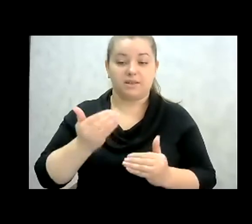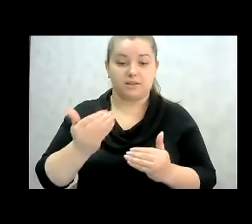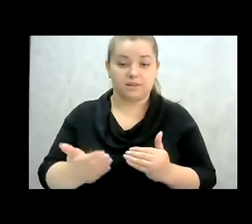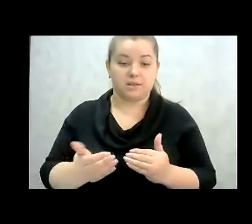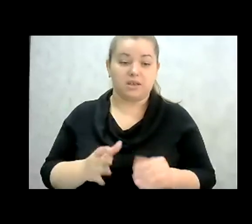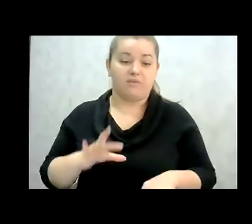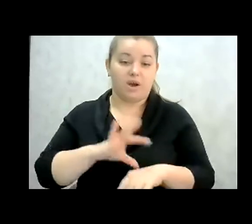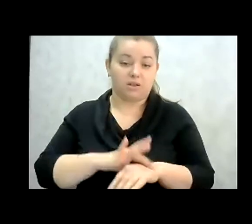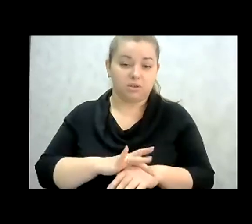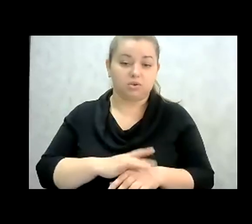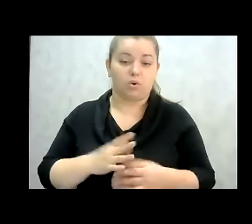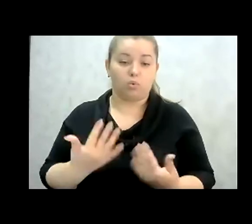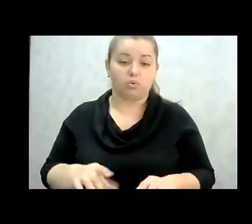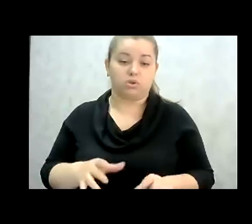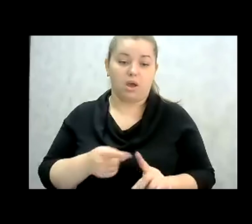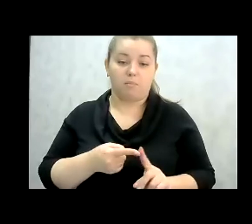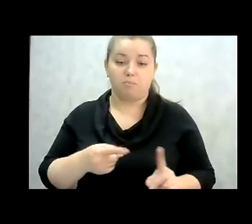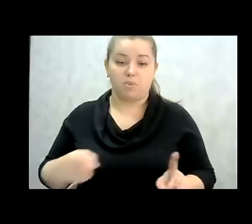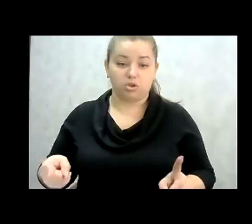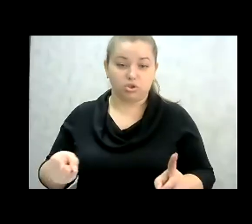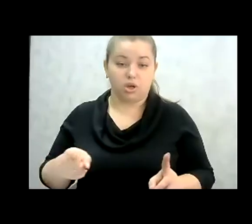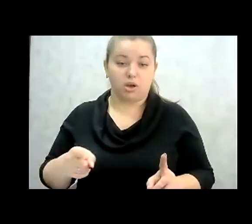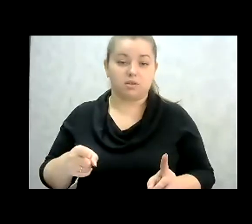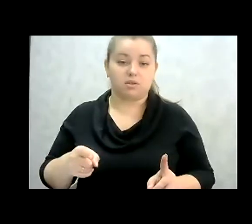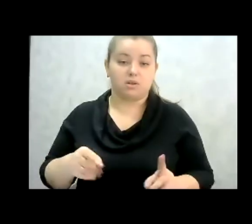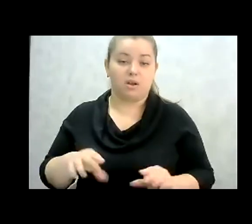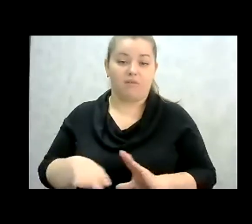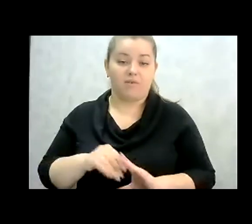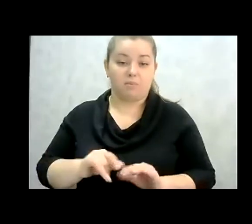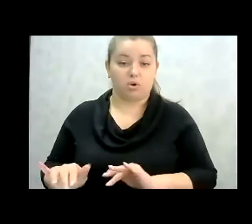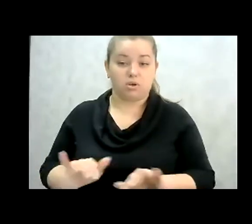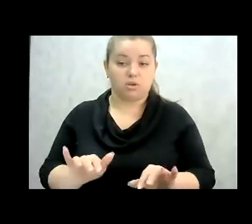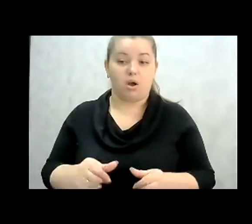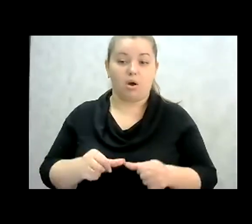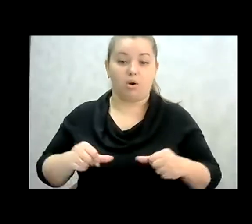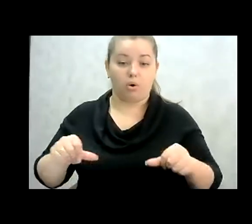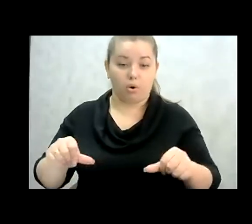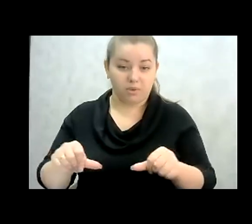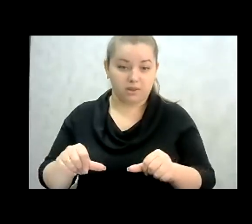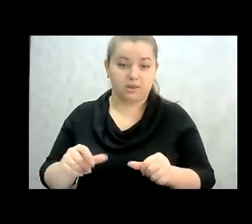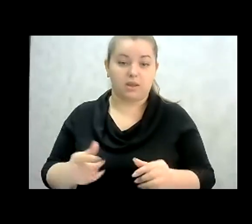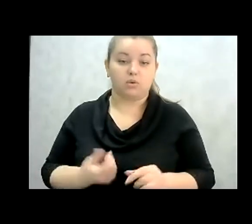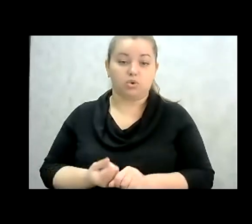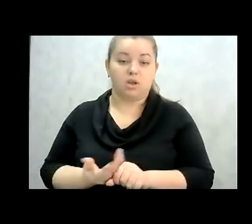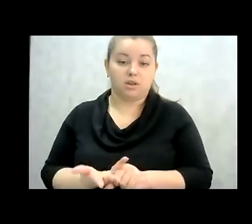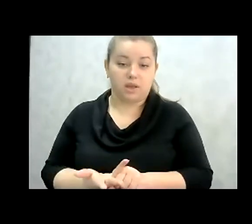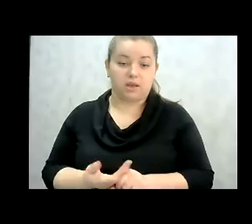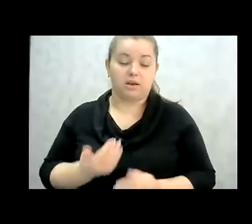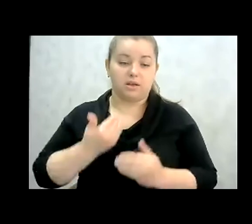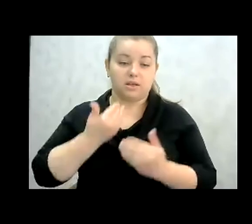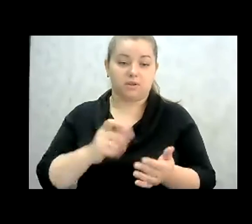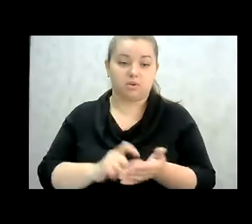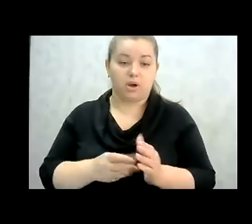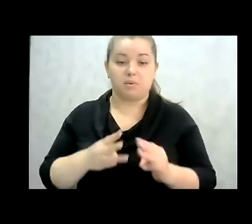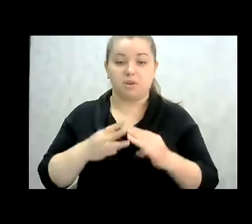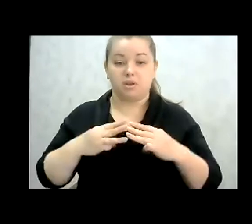were passed with delays right in the course of the electoral process. Several times